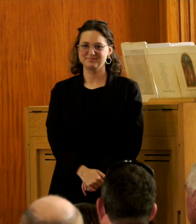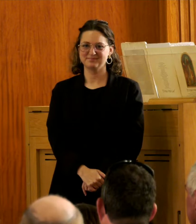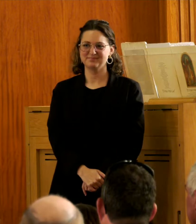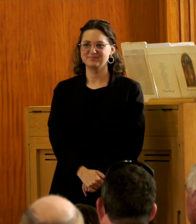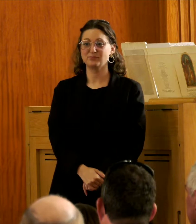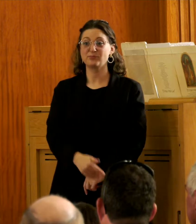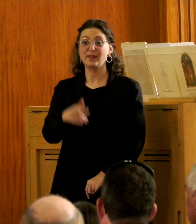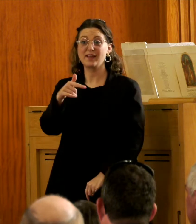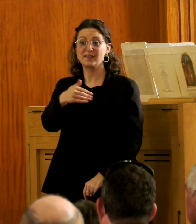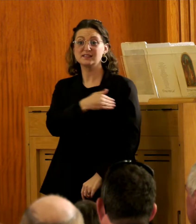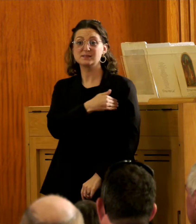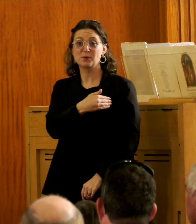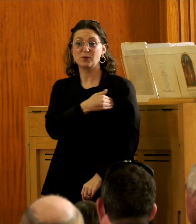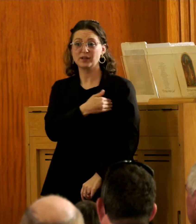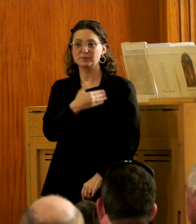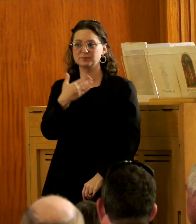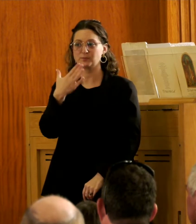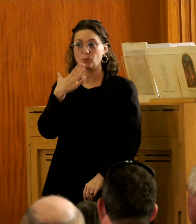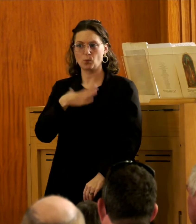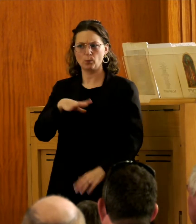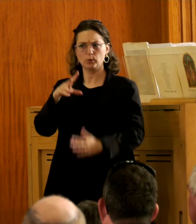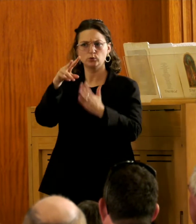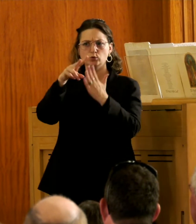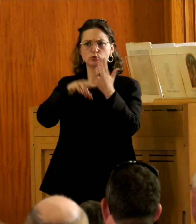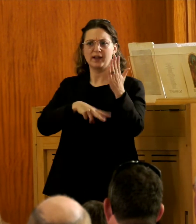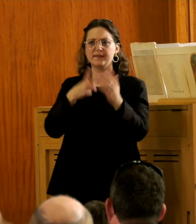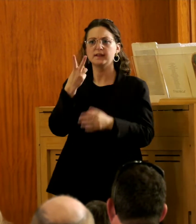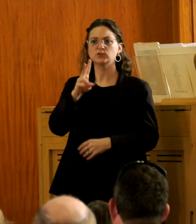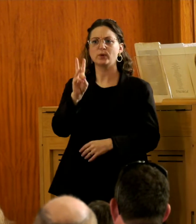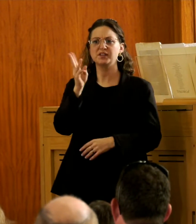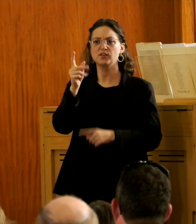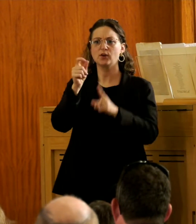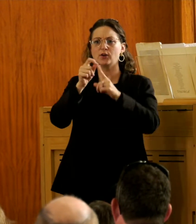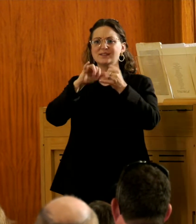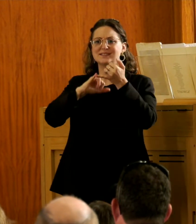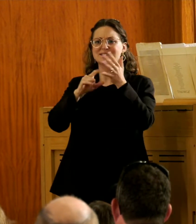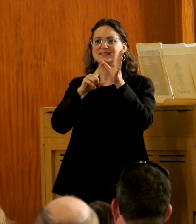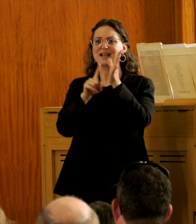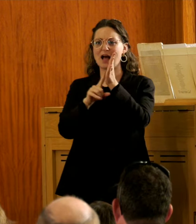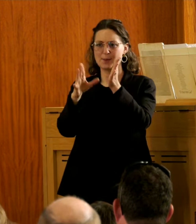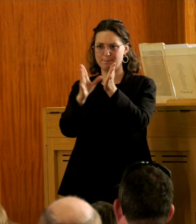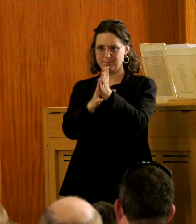This morning we'd like to read the 23rd Psalm.